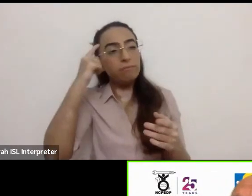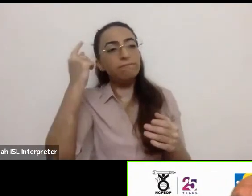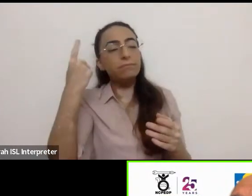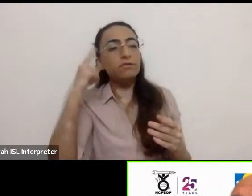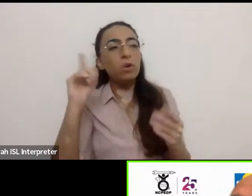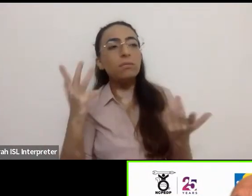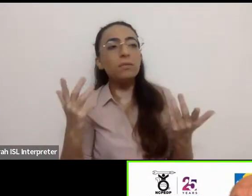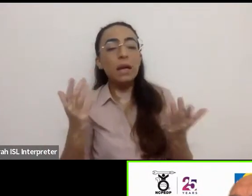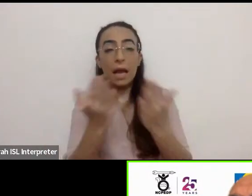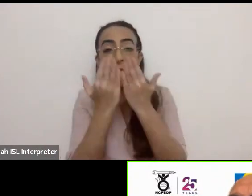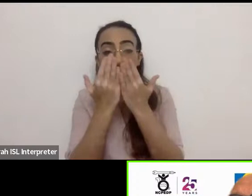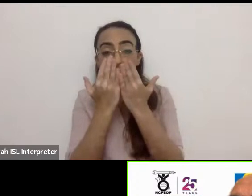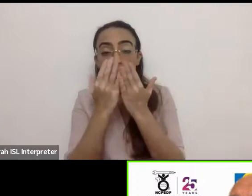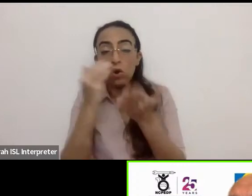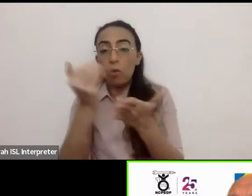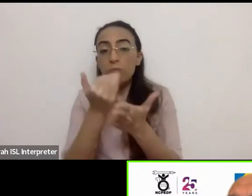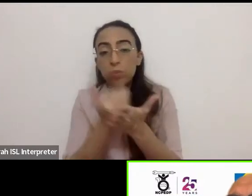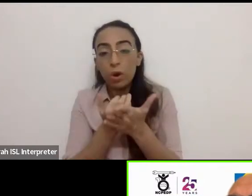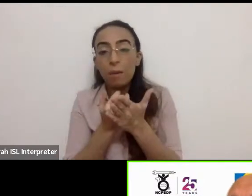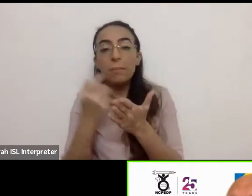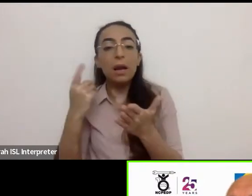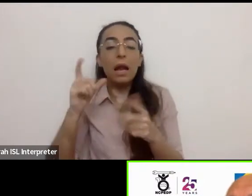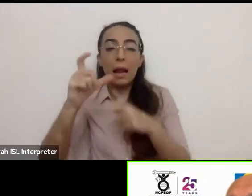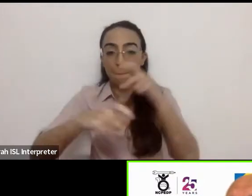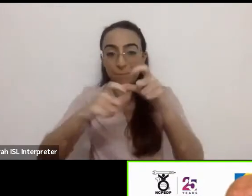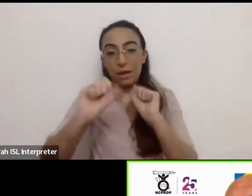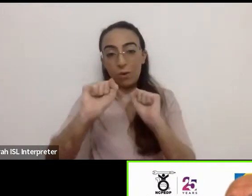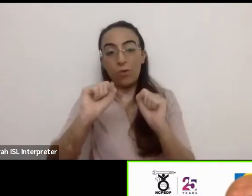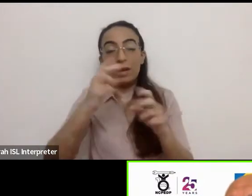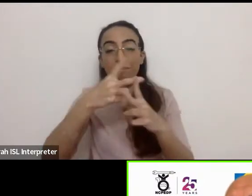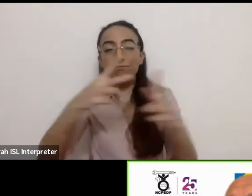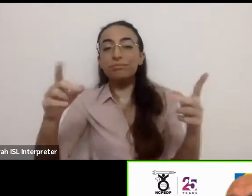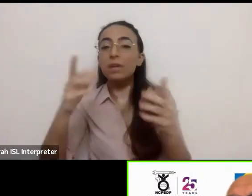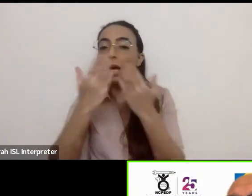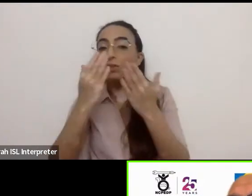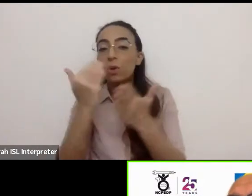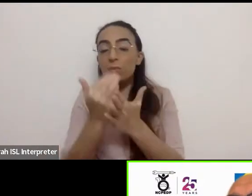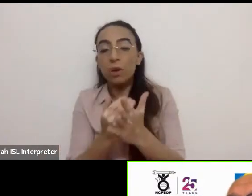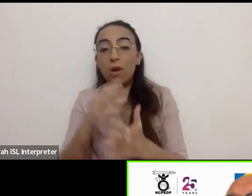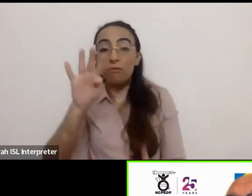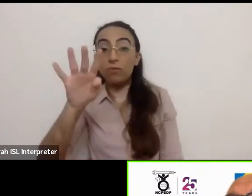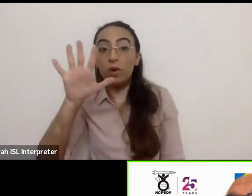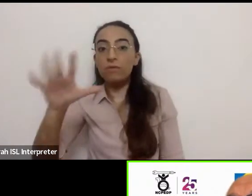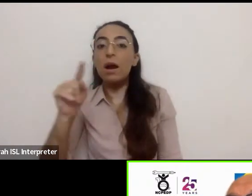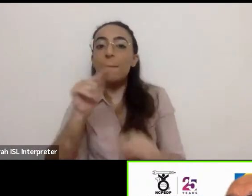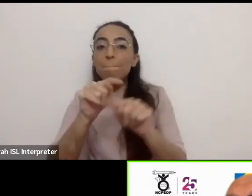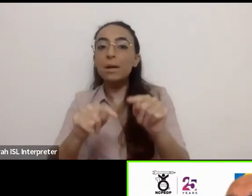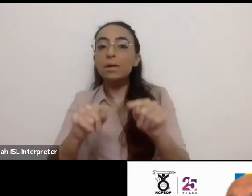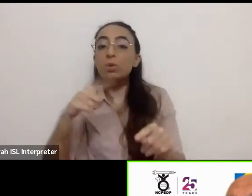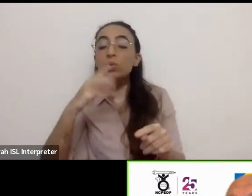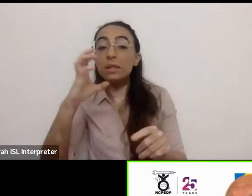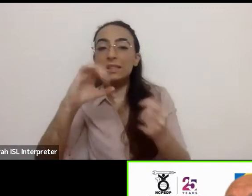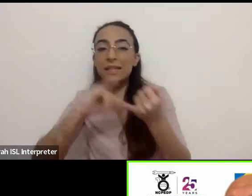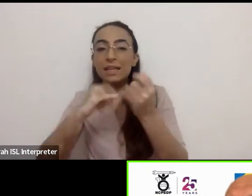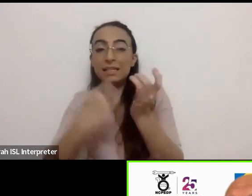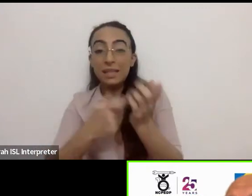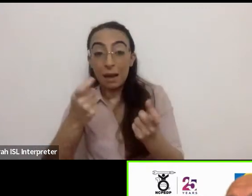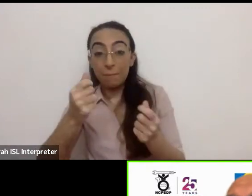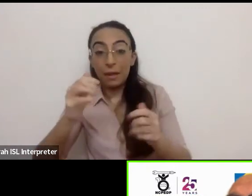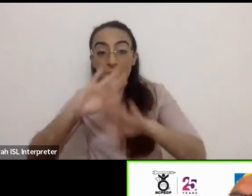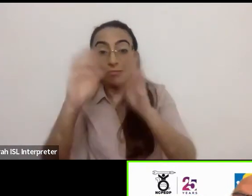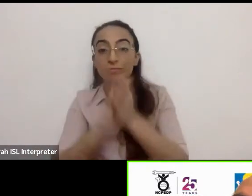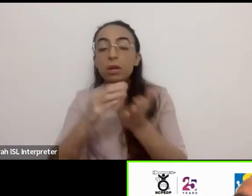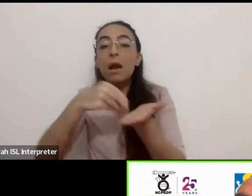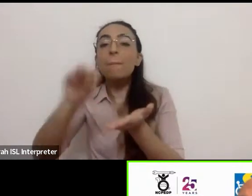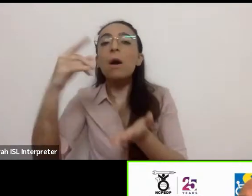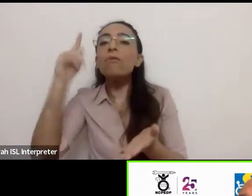in the education programs that companies run, and I found that 45% of most CSR money is spent on